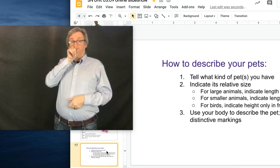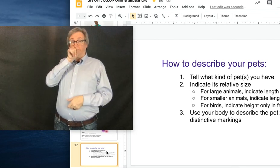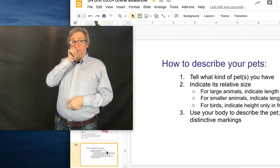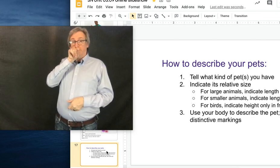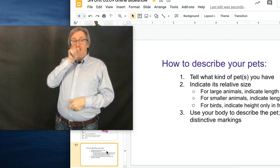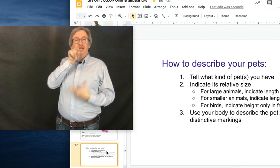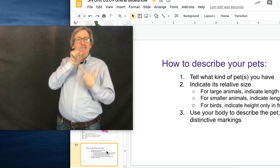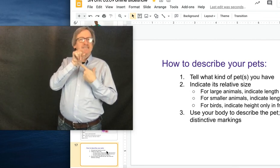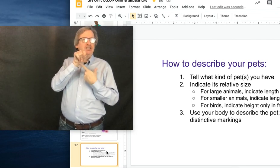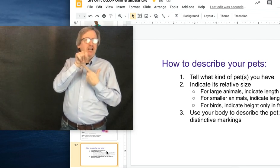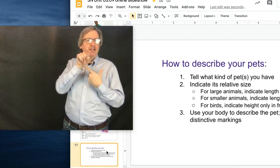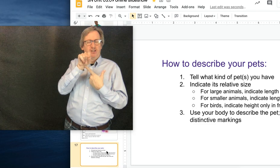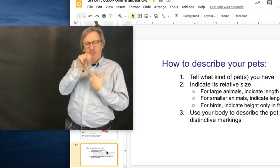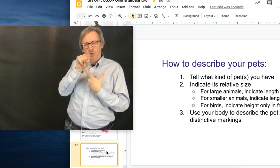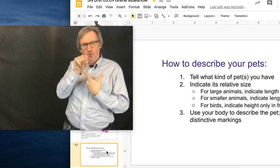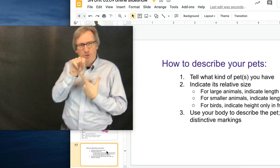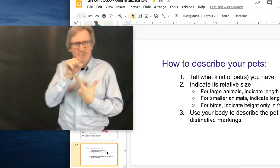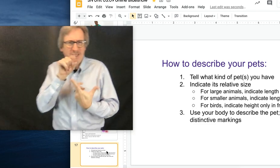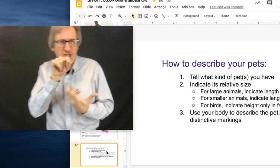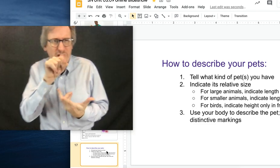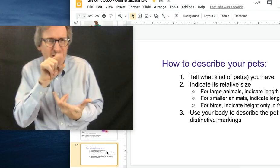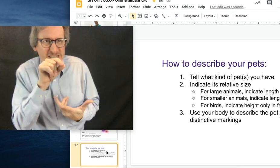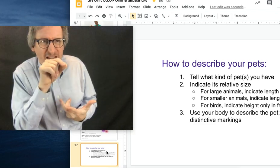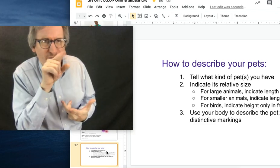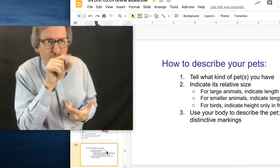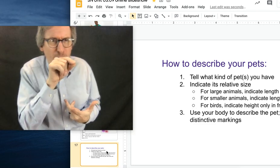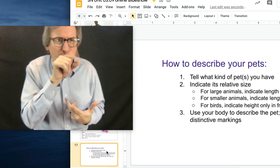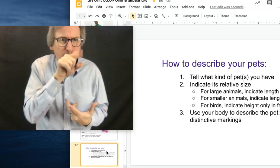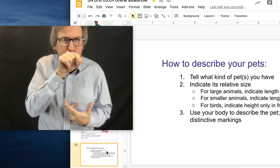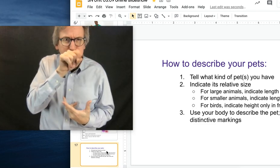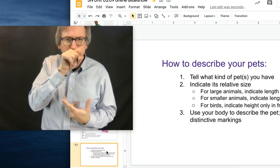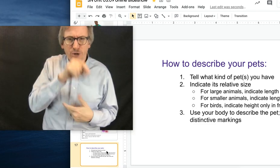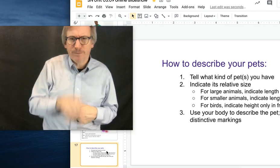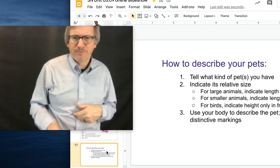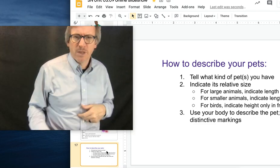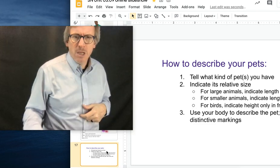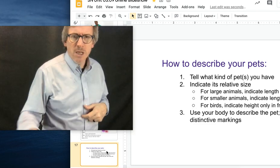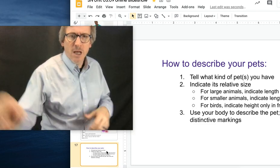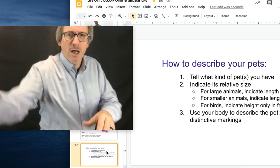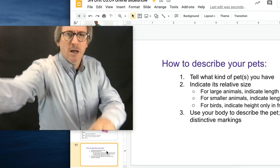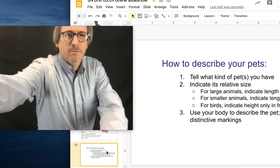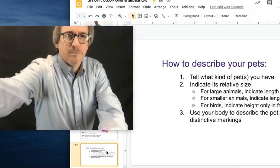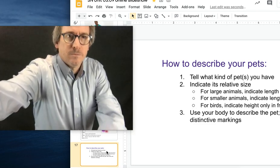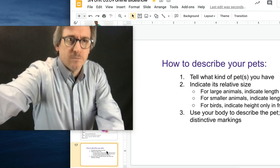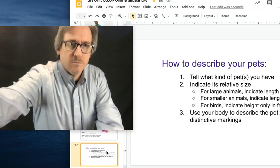chicken. Chicken is also using the generic sign for bird. Bird.